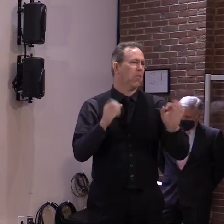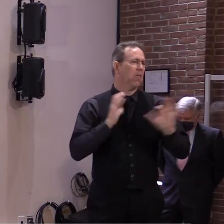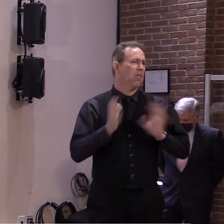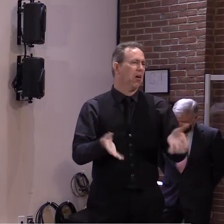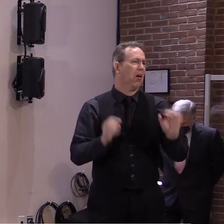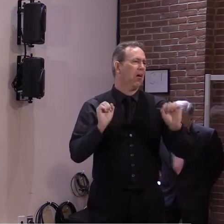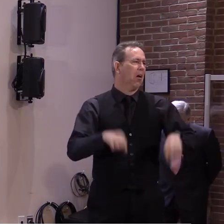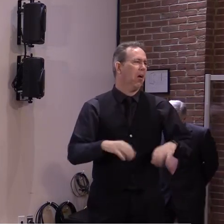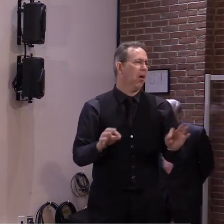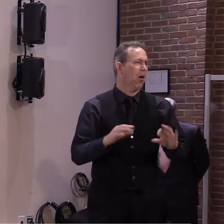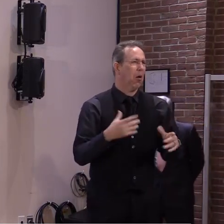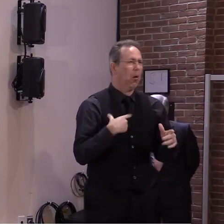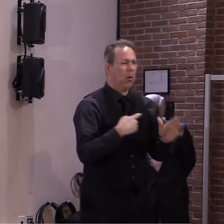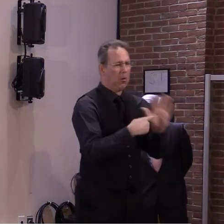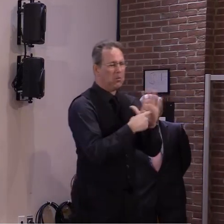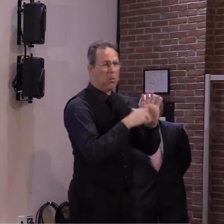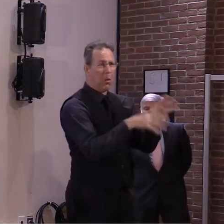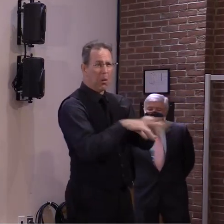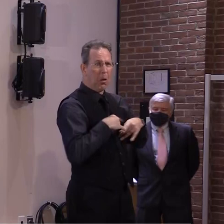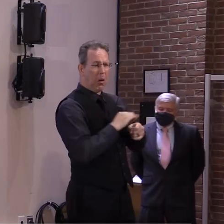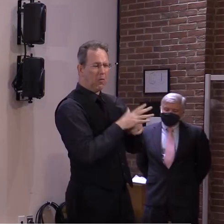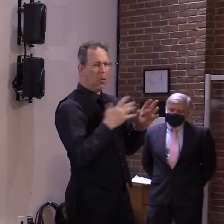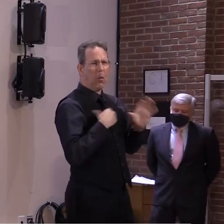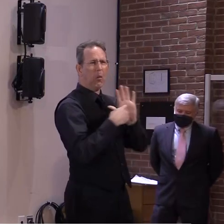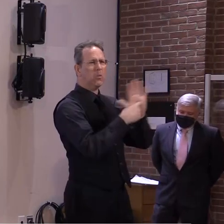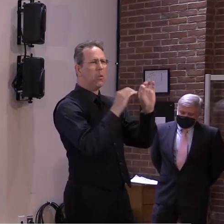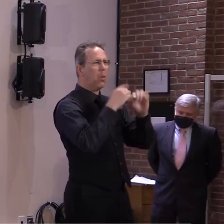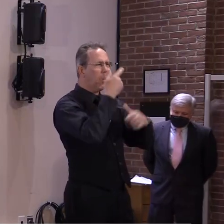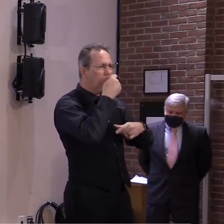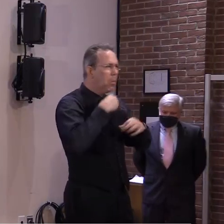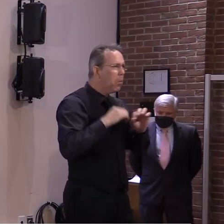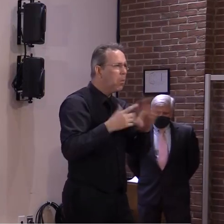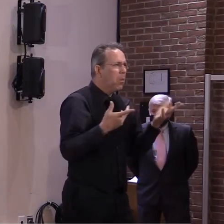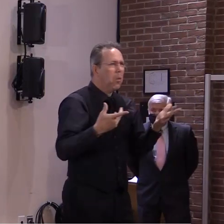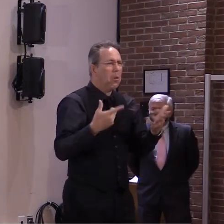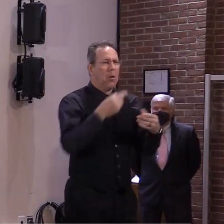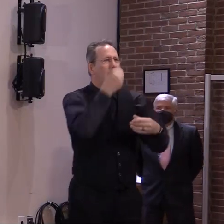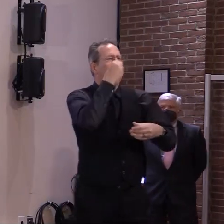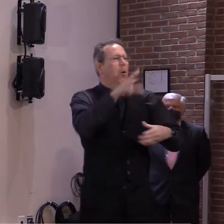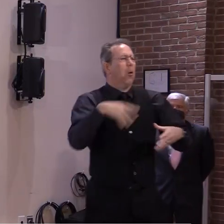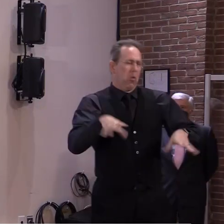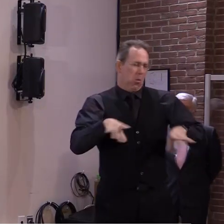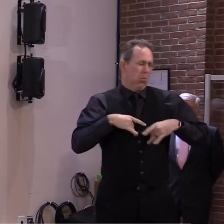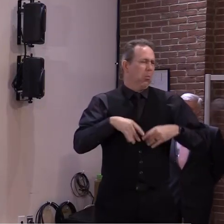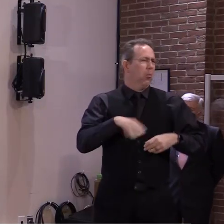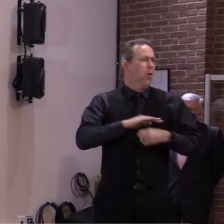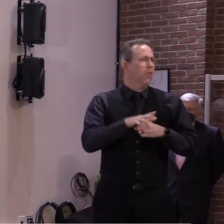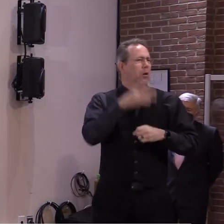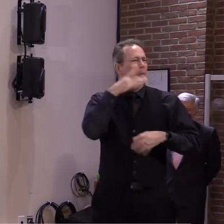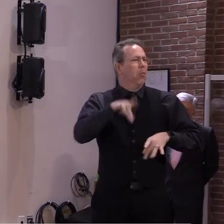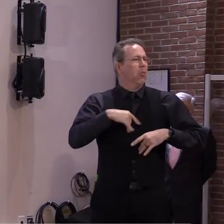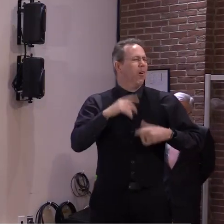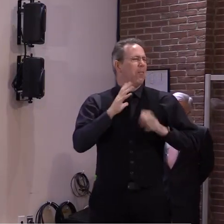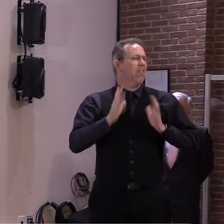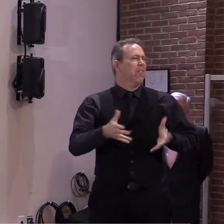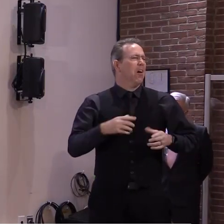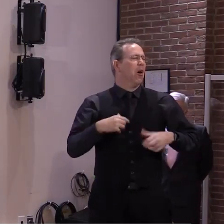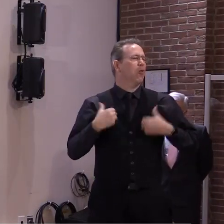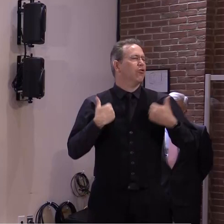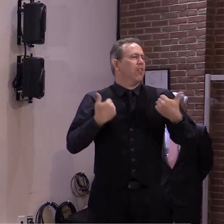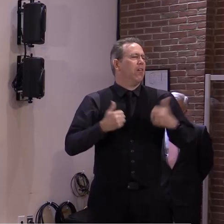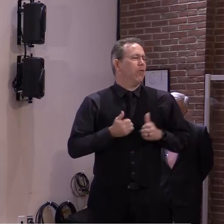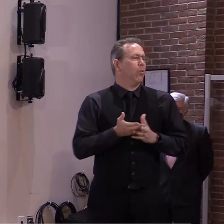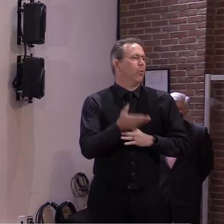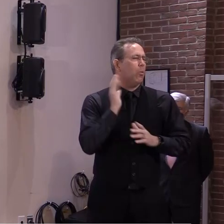else tested positive but had no symptoms, it's easy to sort of look at that and go, whatever. If I get it, I get it. It's